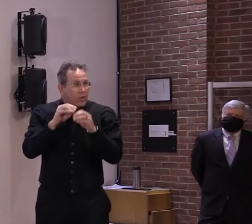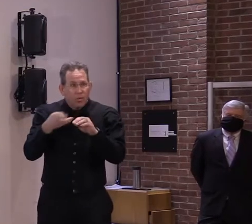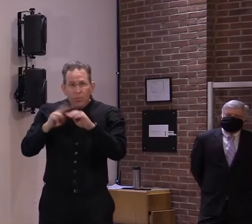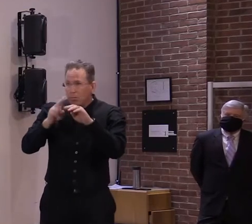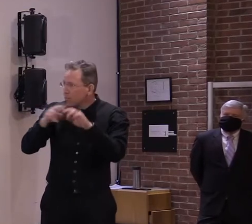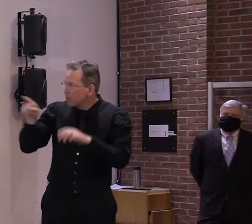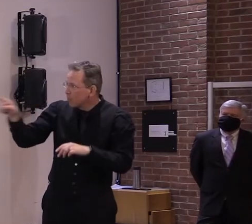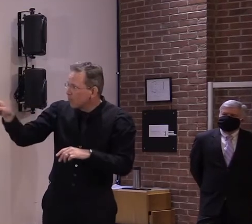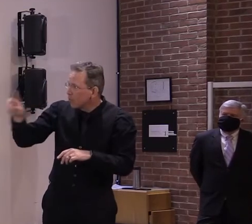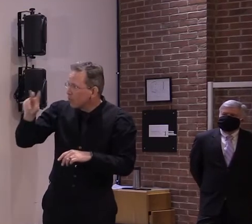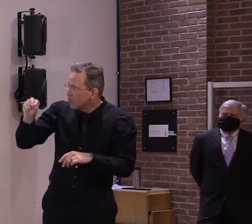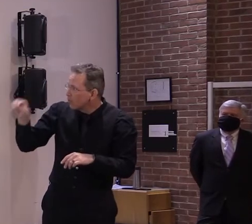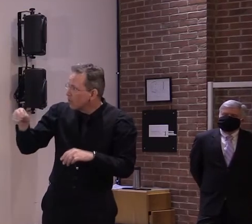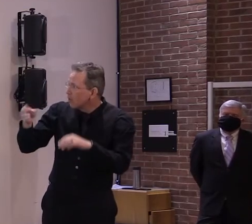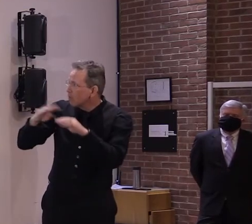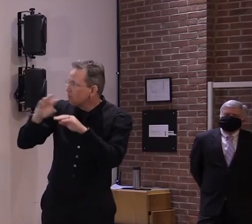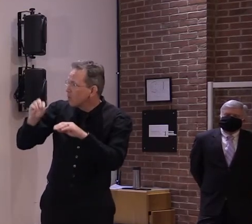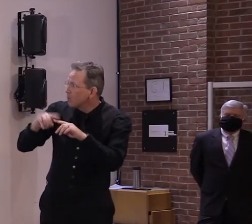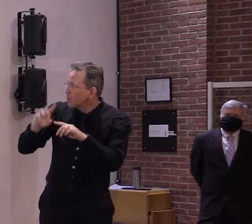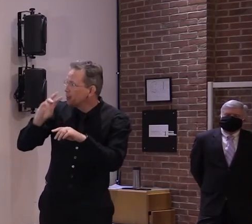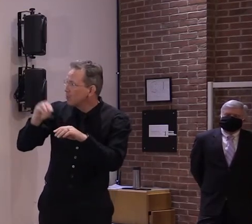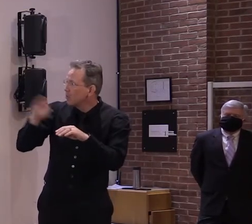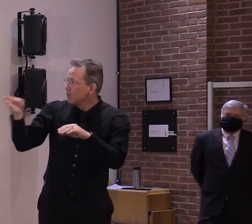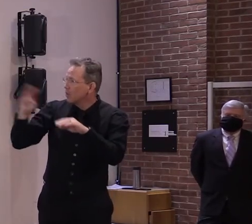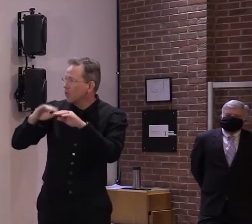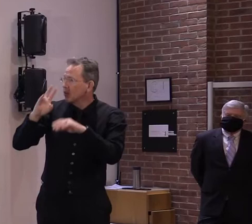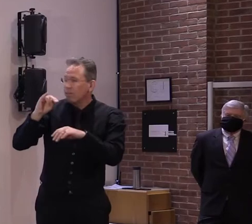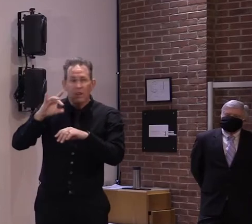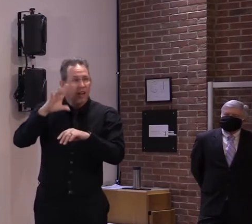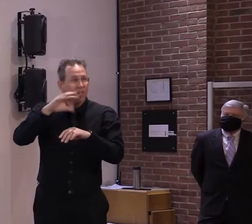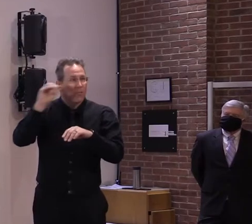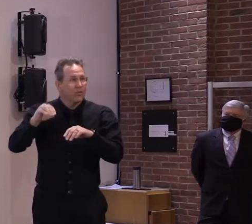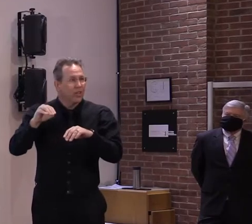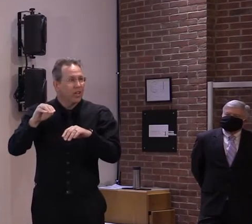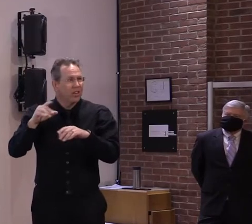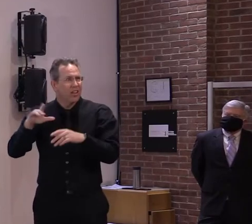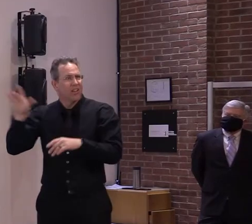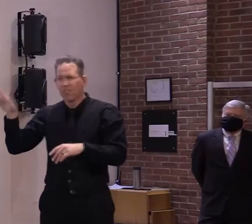the mandates are lifted, does not have